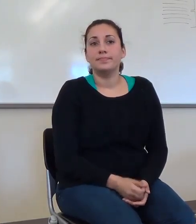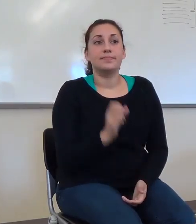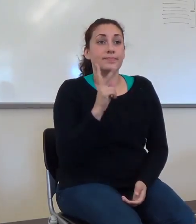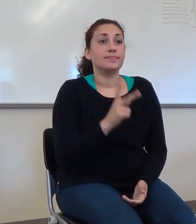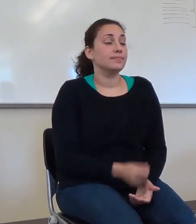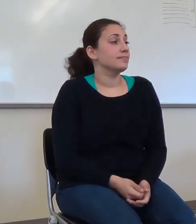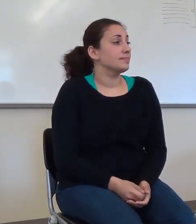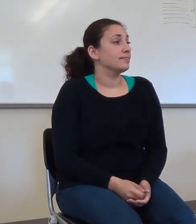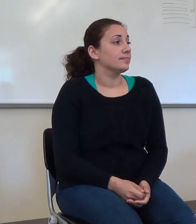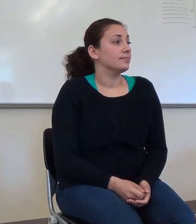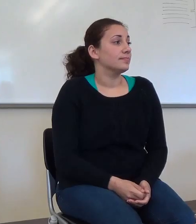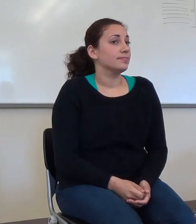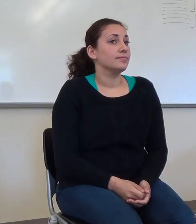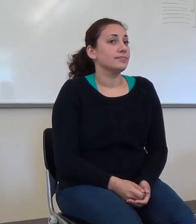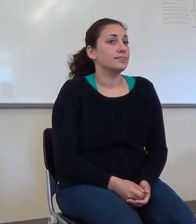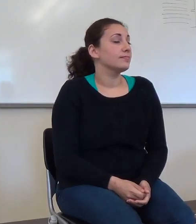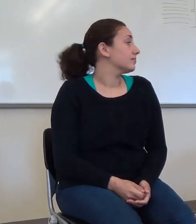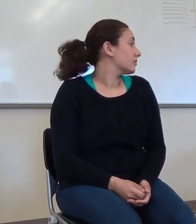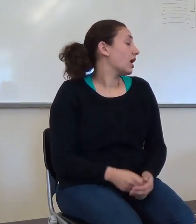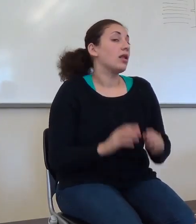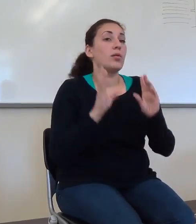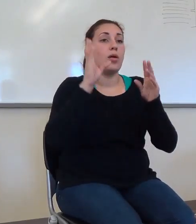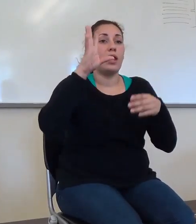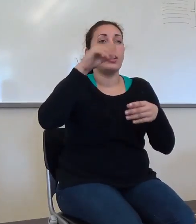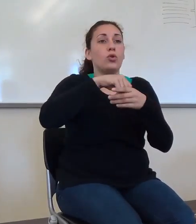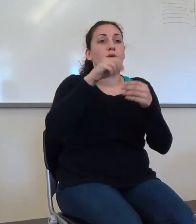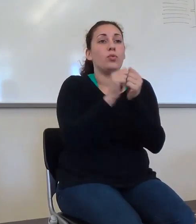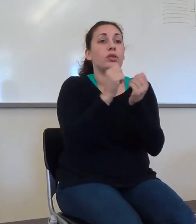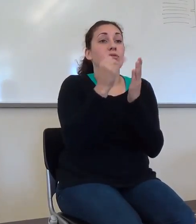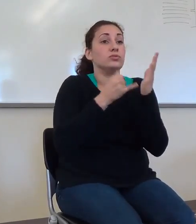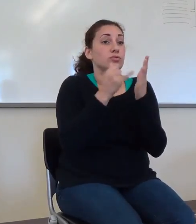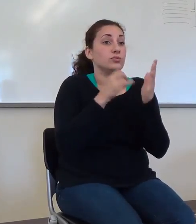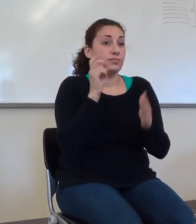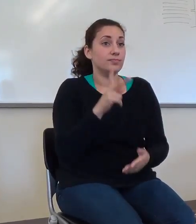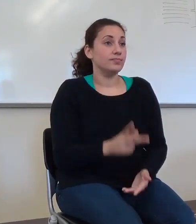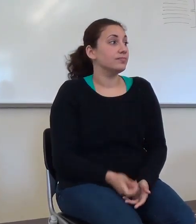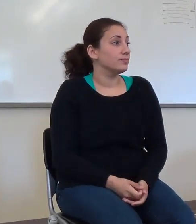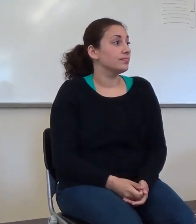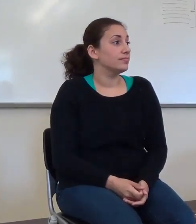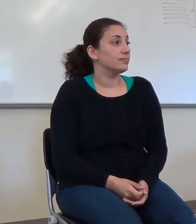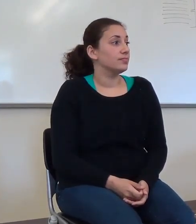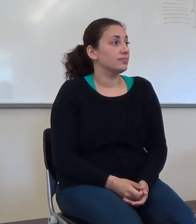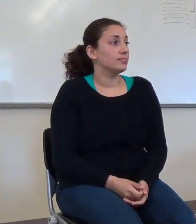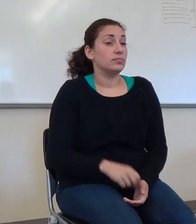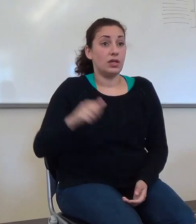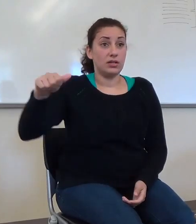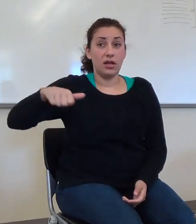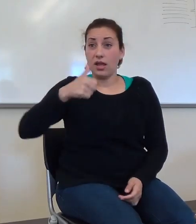you can put things like that, okay? Okay, so is there anything that says